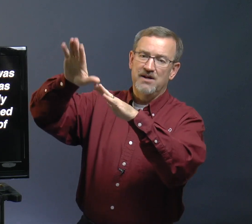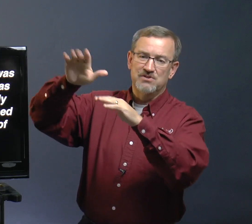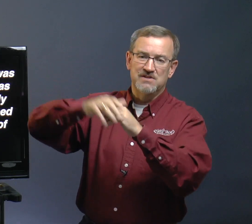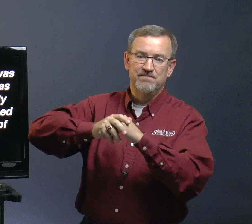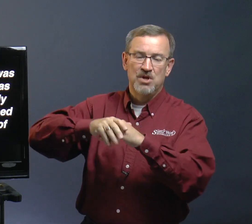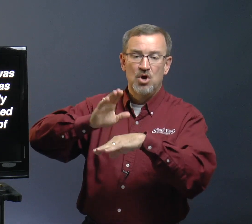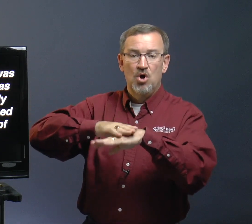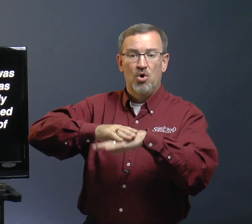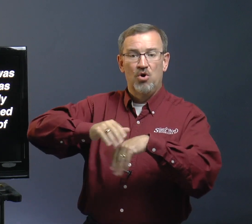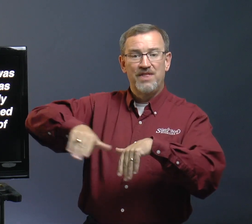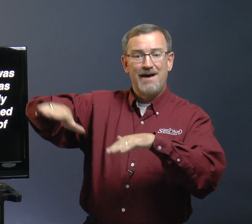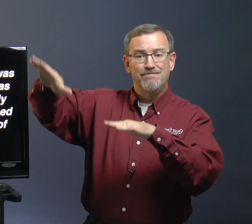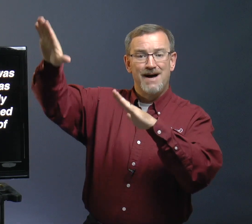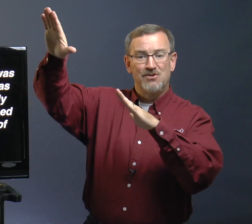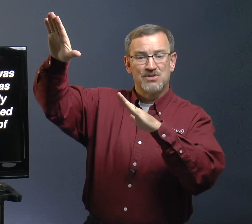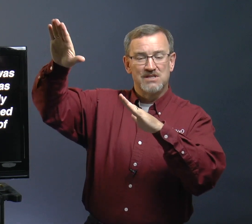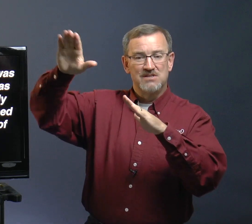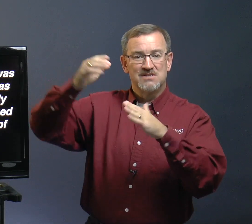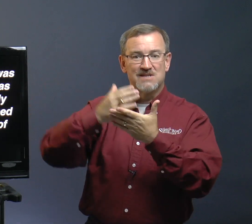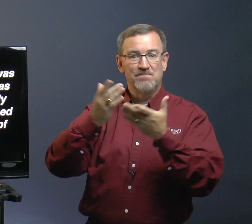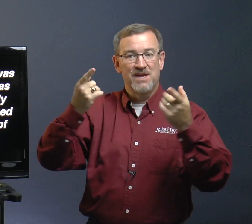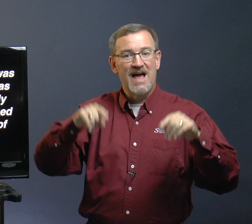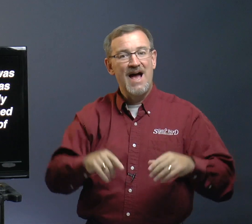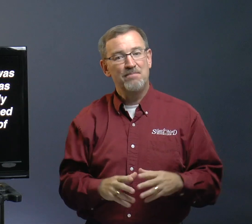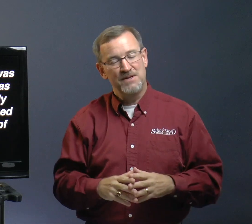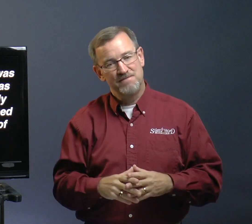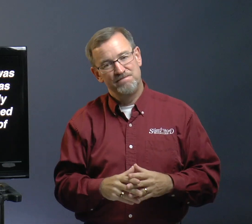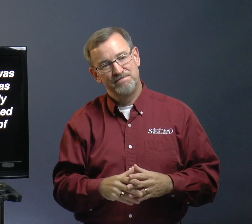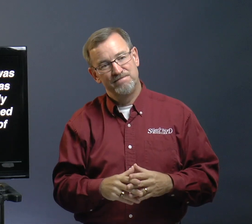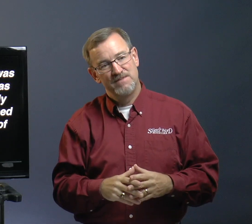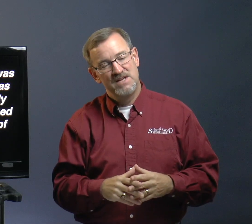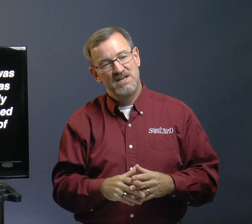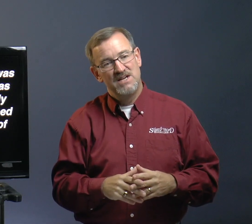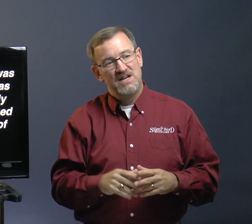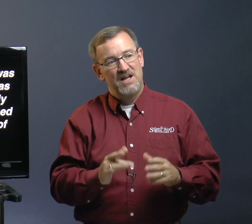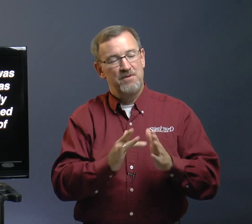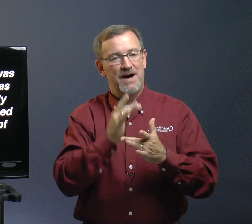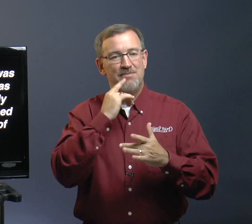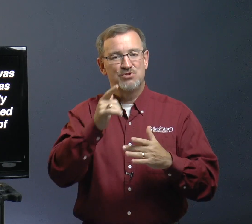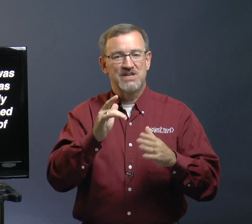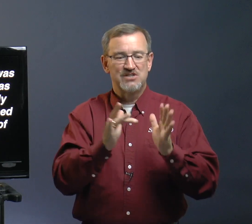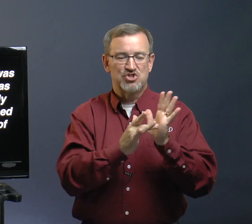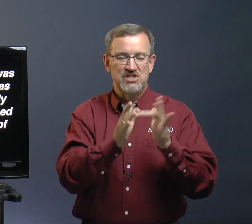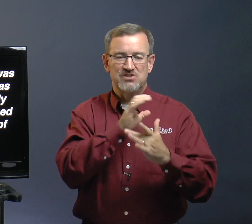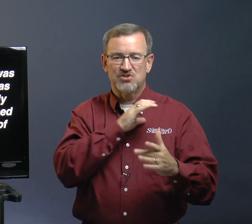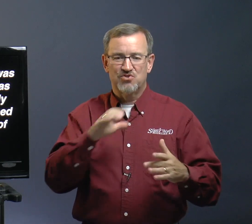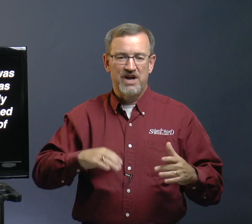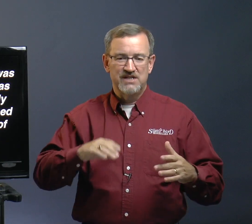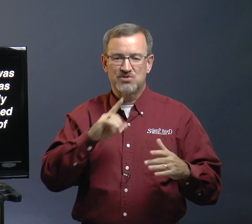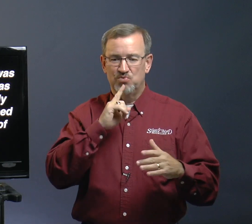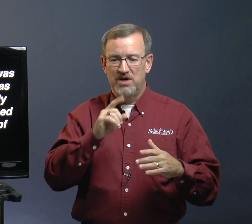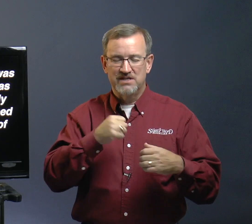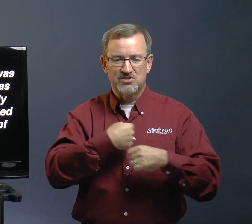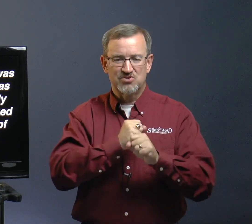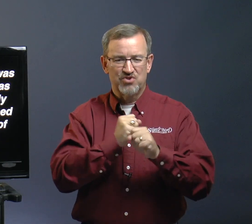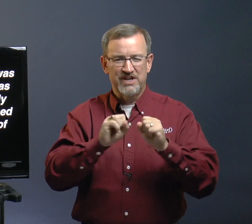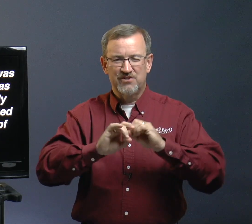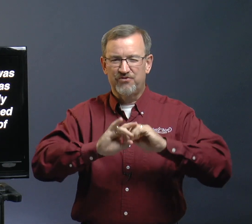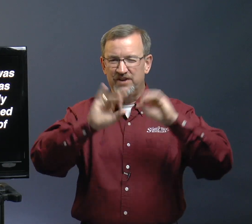mountain. On that mountain, something happened. The Bible says Jesus Christ was